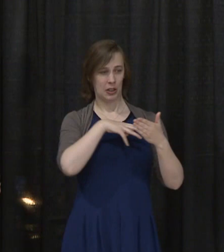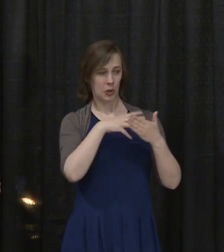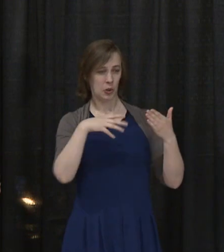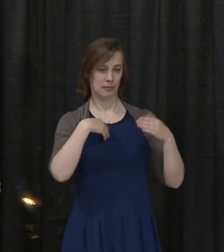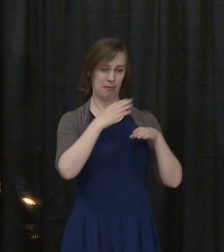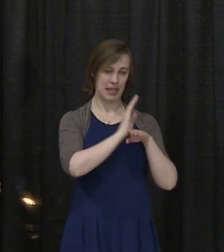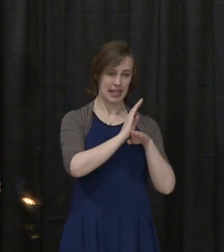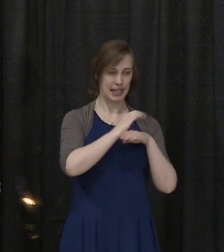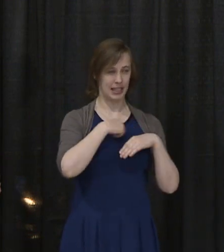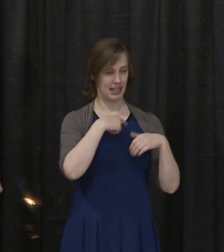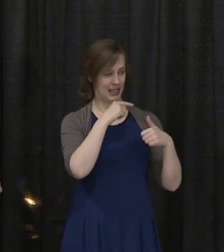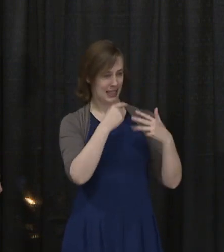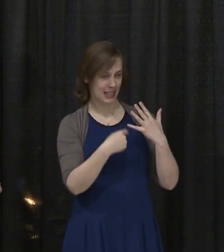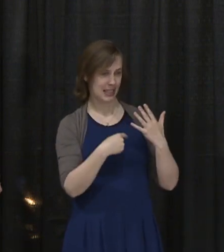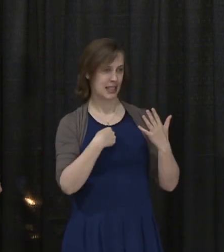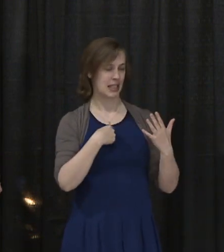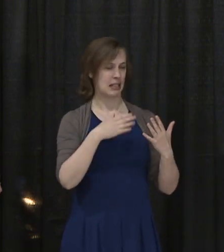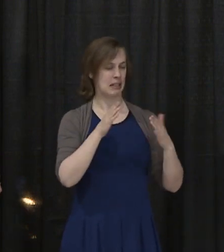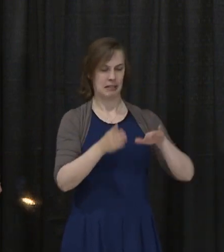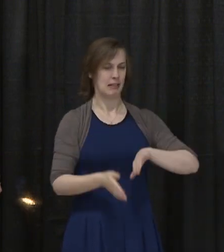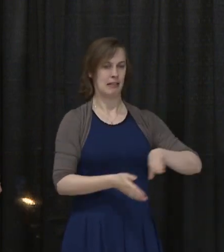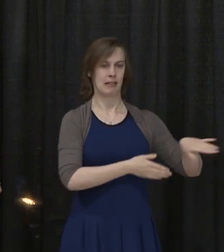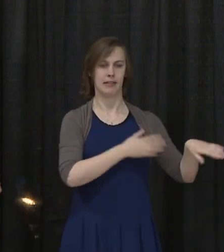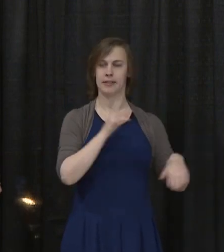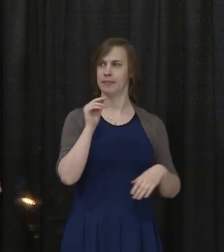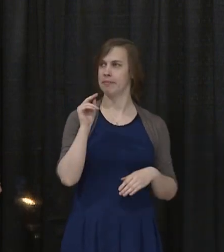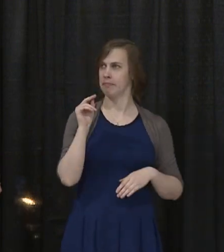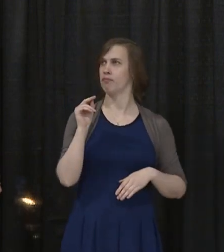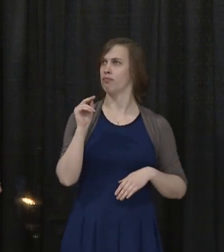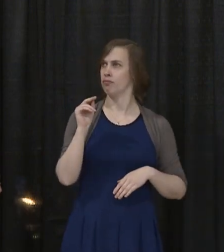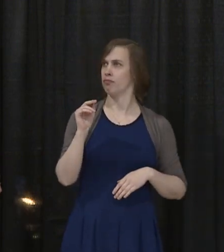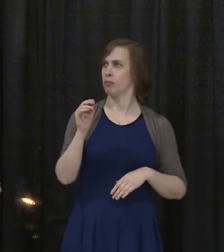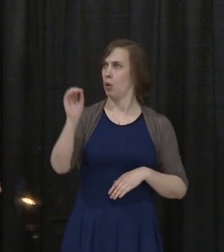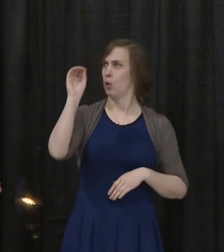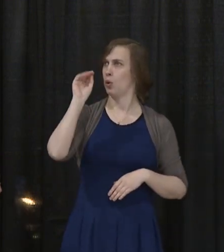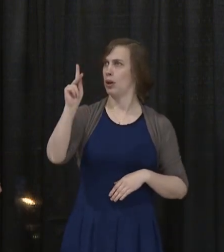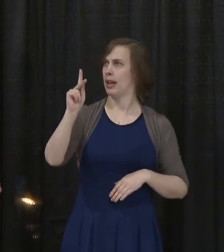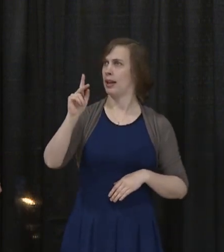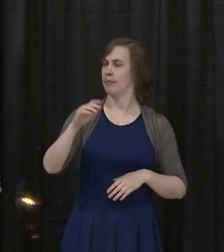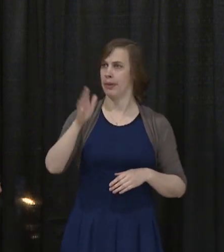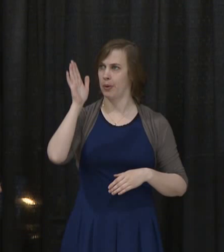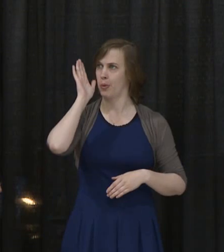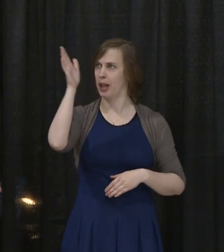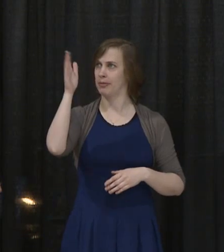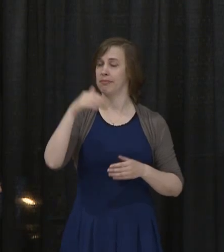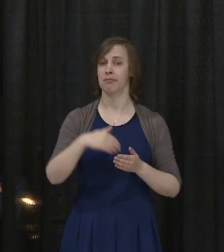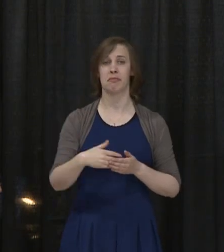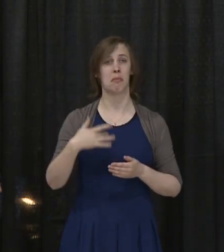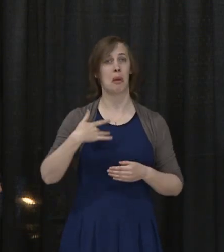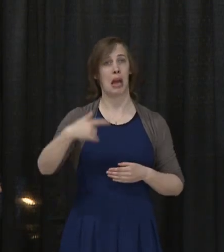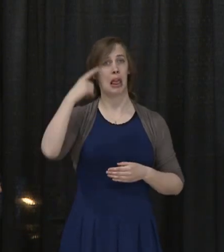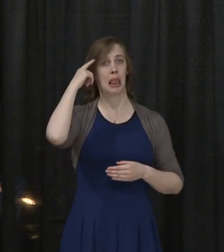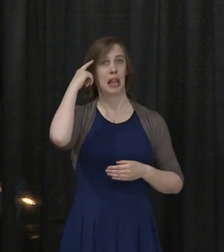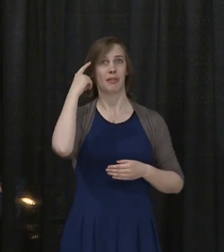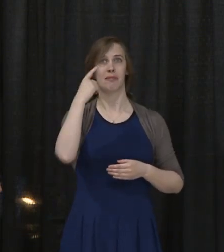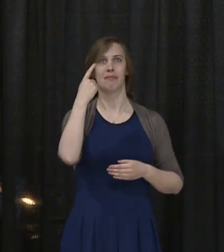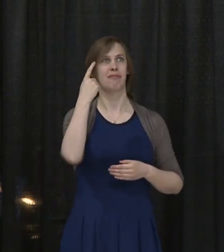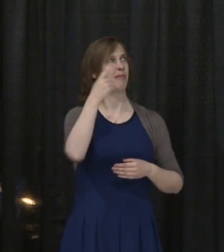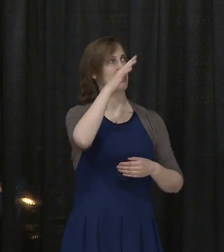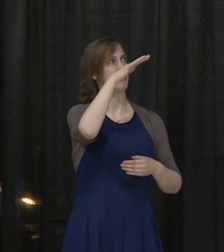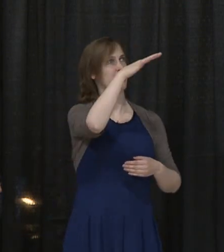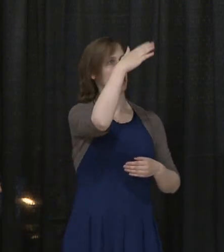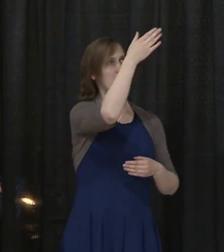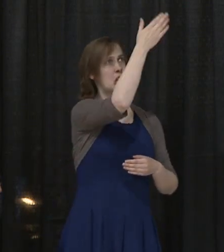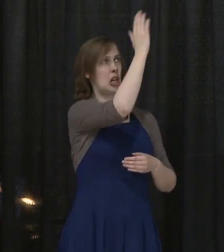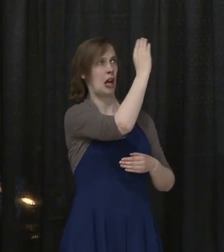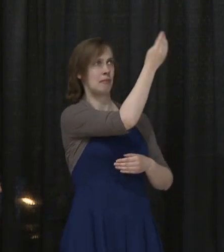help somebody or do something as in my case, I look upon it as a sign from God that I'm meant to do that, and so maybe it's a